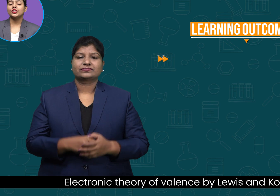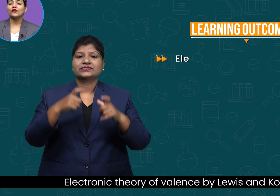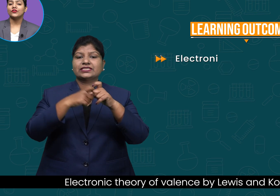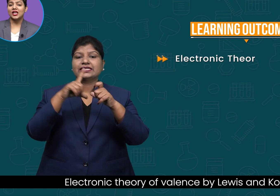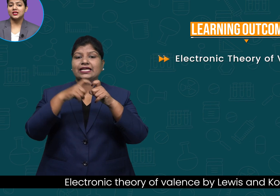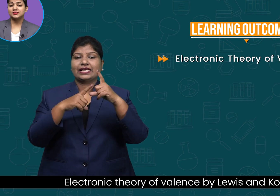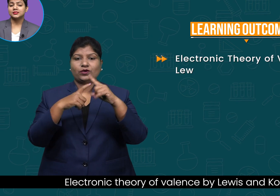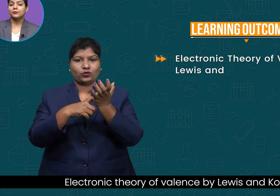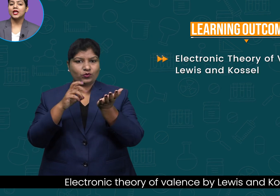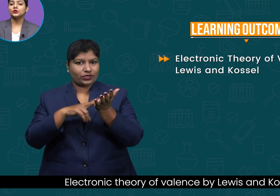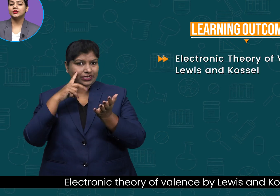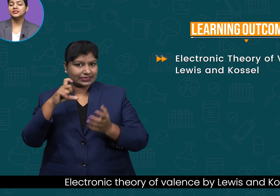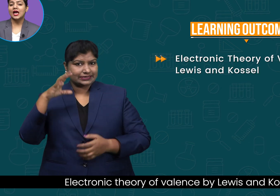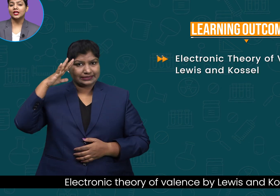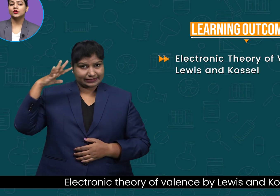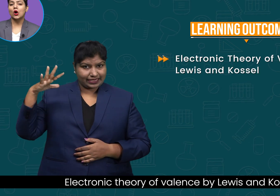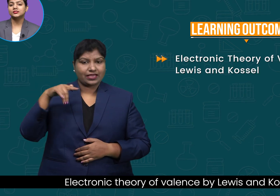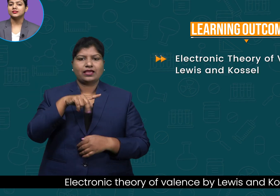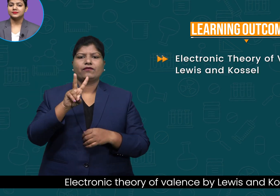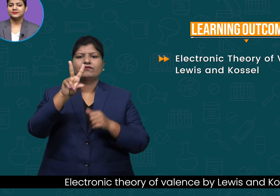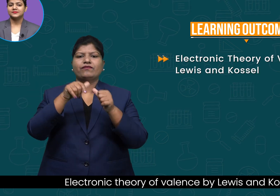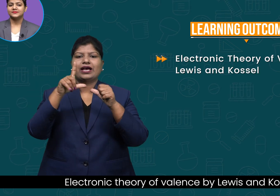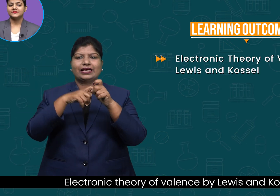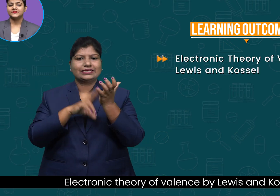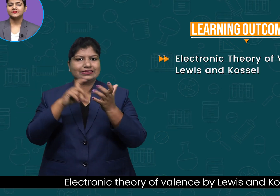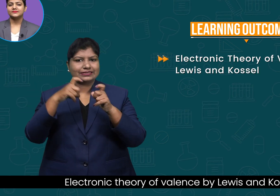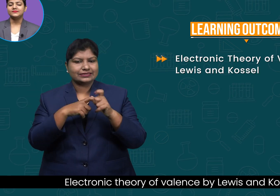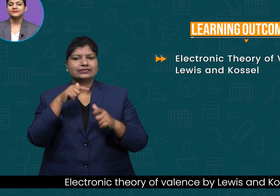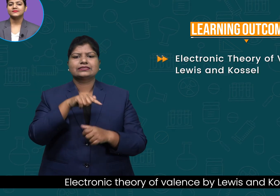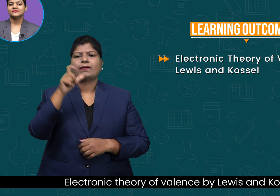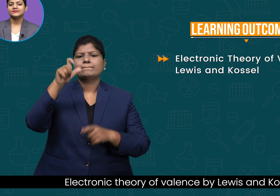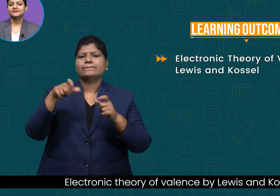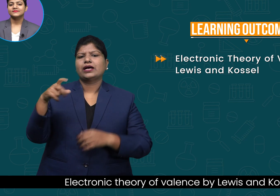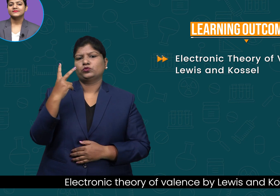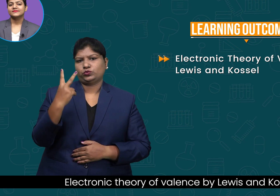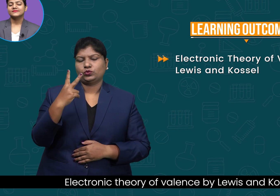Electronic Theory of Valence by Lewis and Kossel.